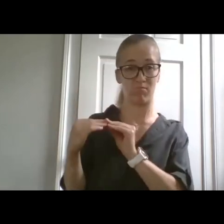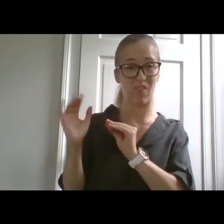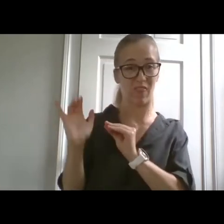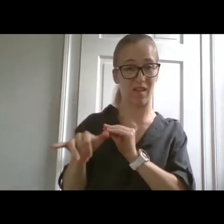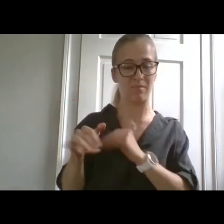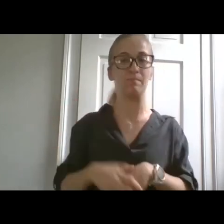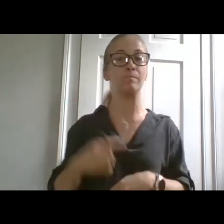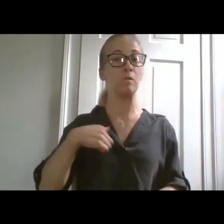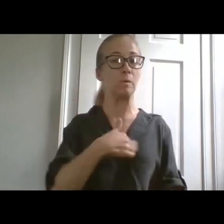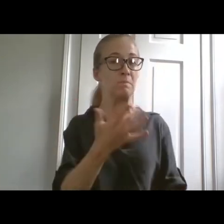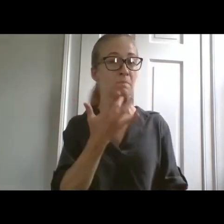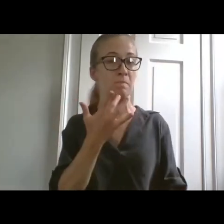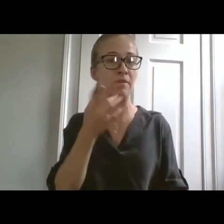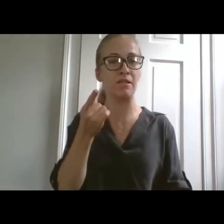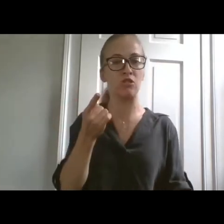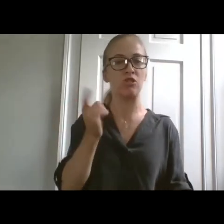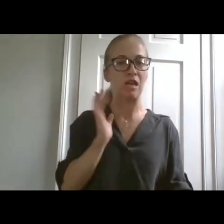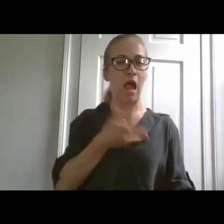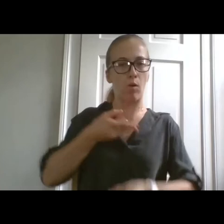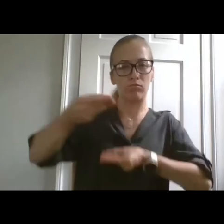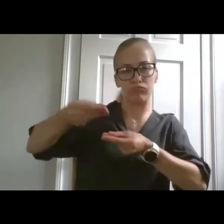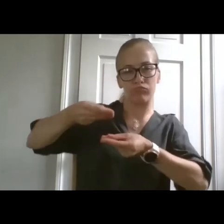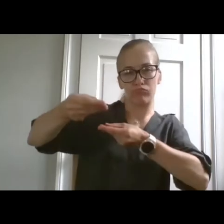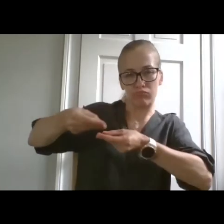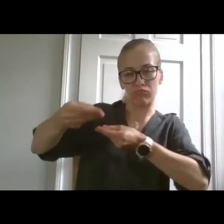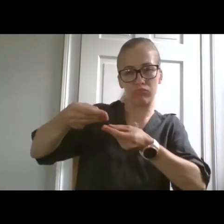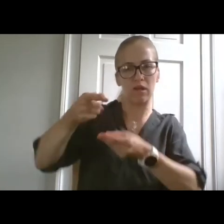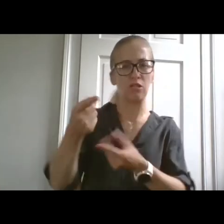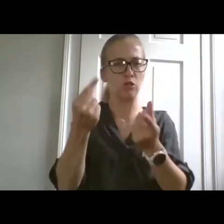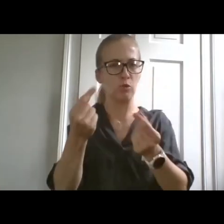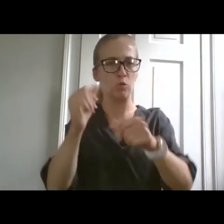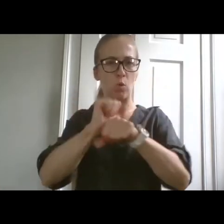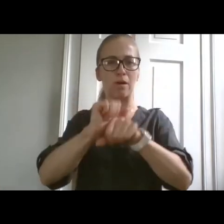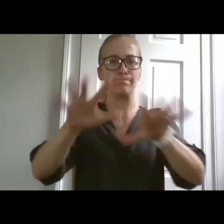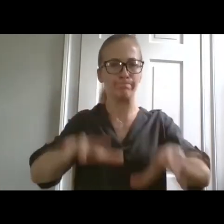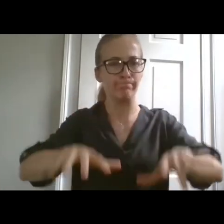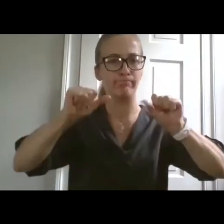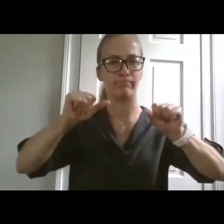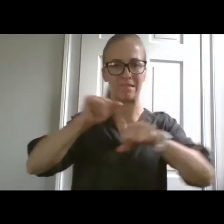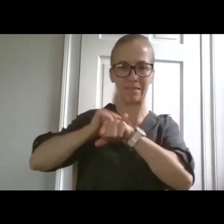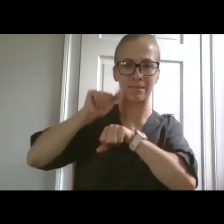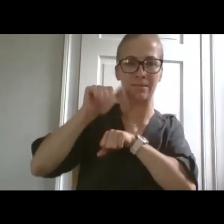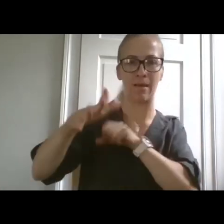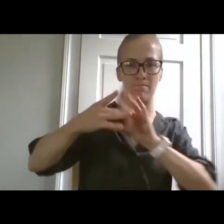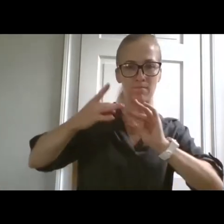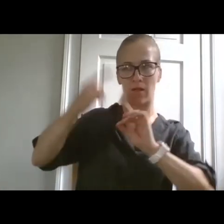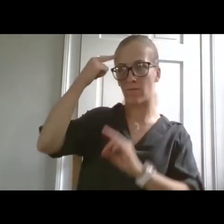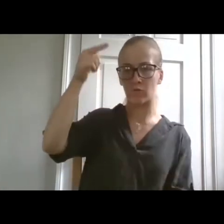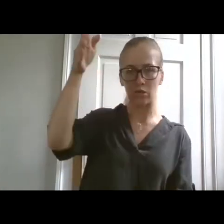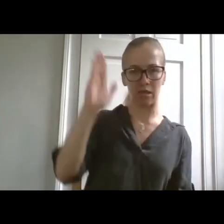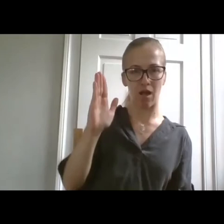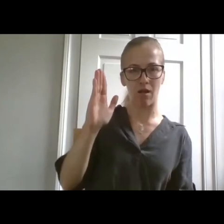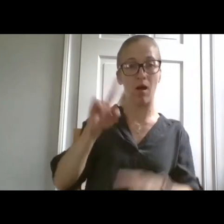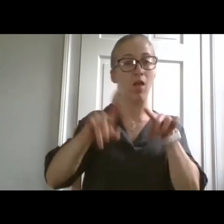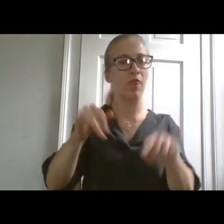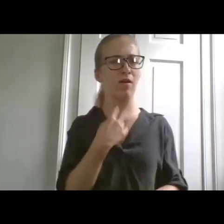We'd rather she be our surrogate. We'd rather she do the work of sending out our message to God, though that voice